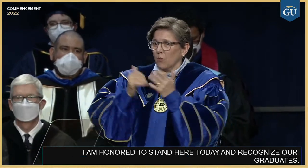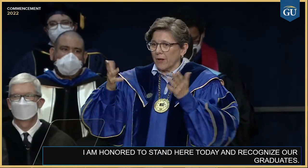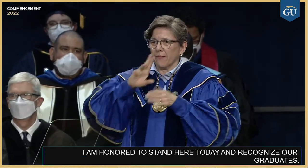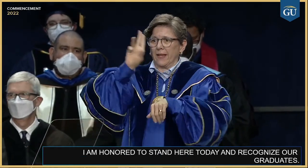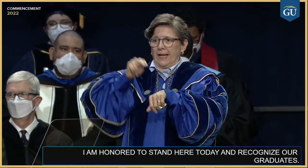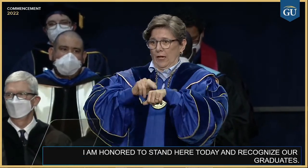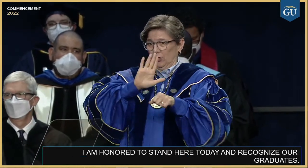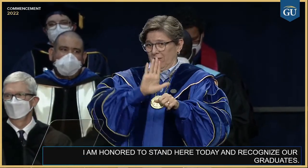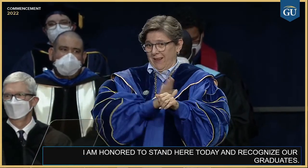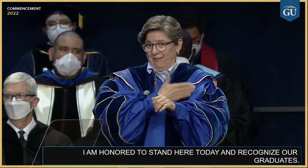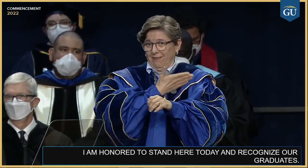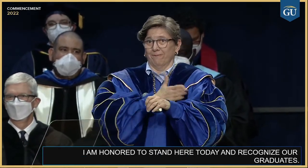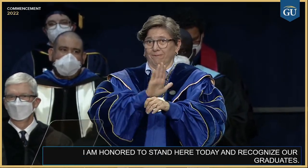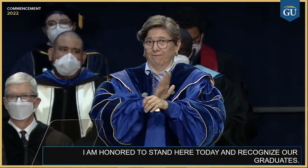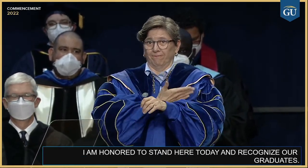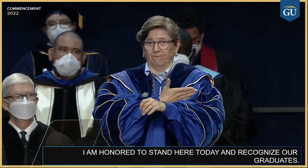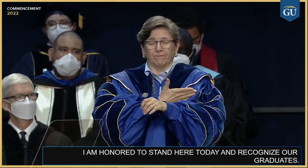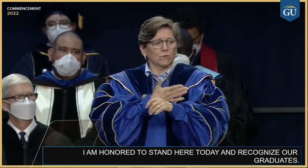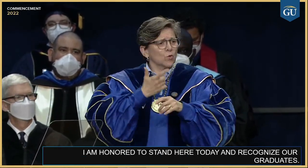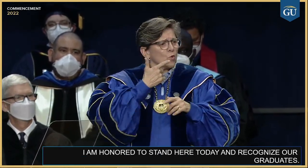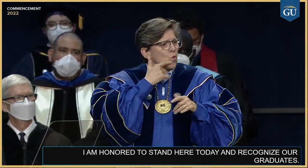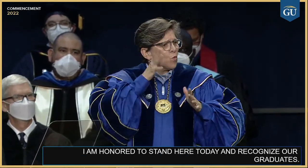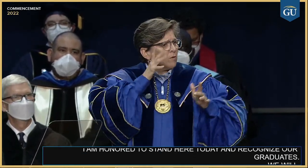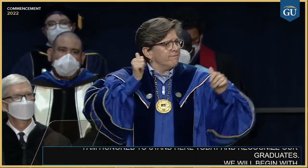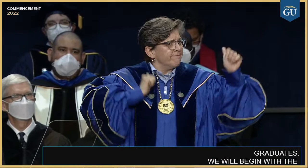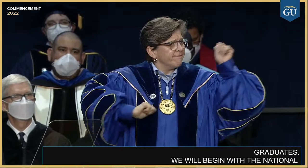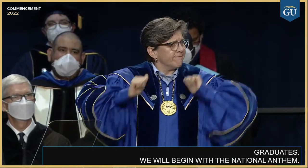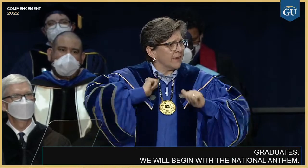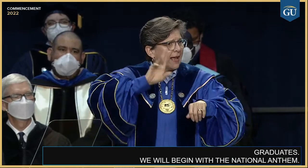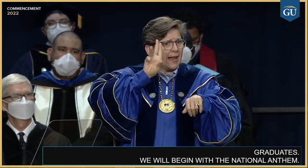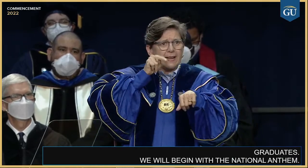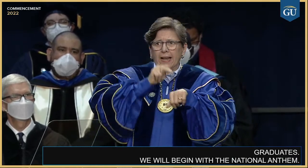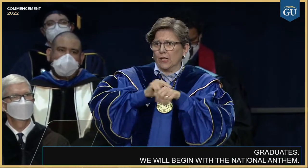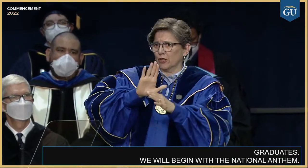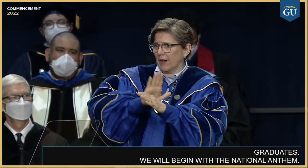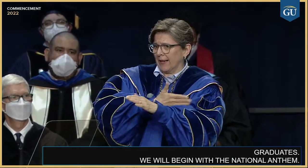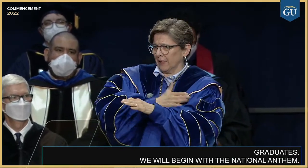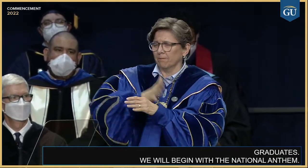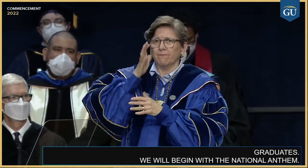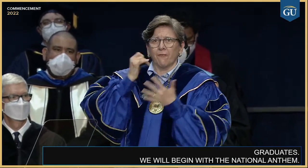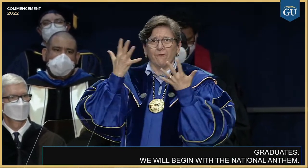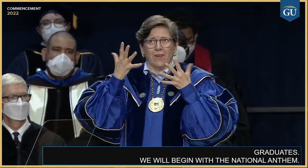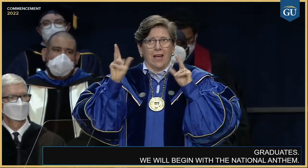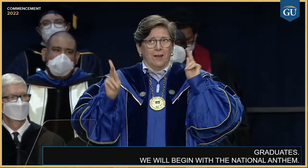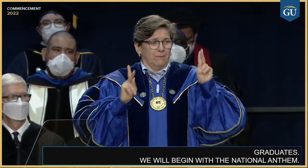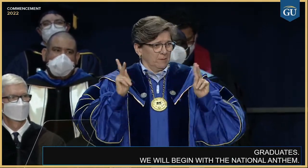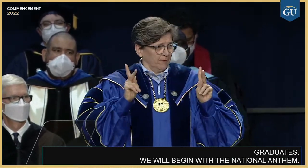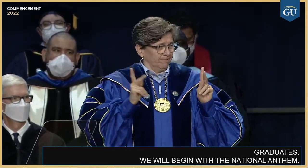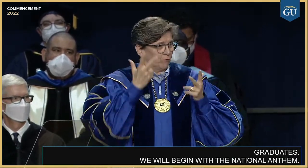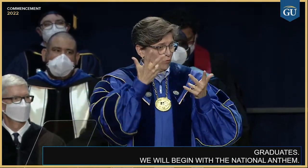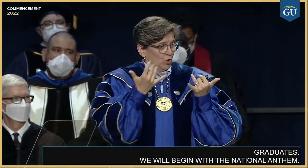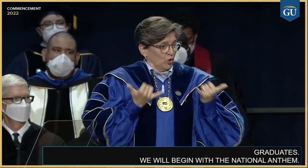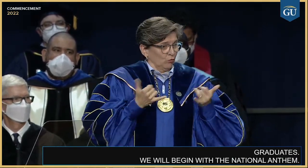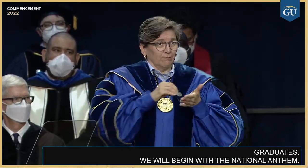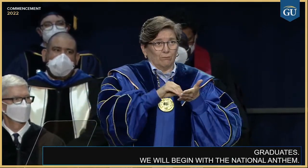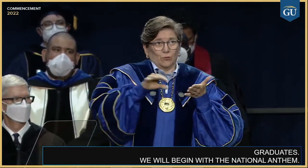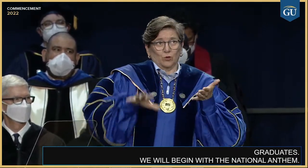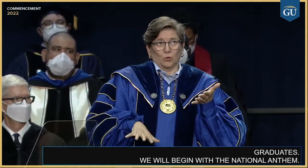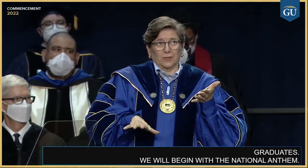We will begin with the national anthem. This will be performed by five individuals, three who